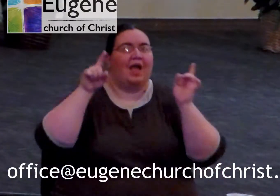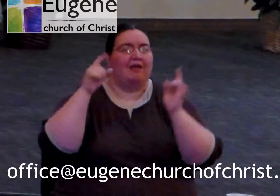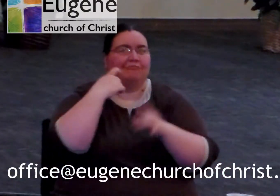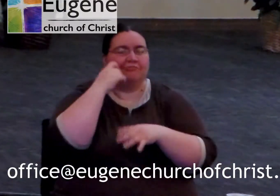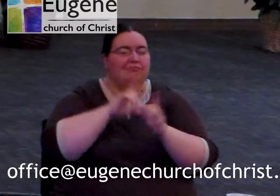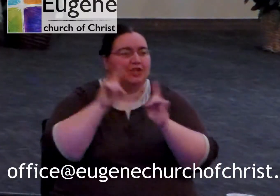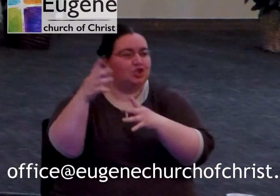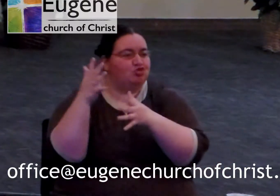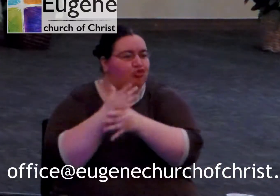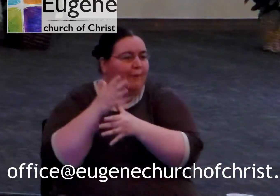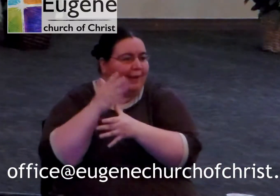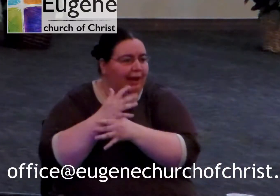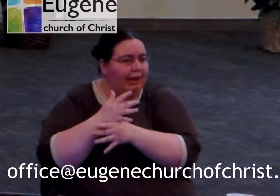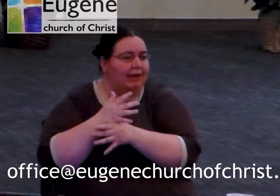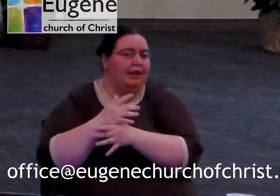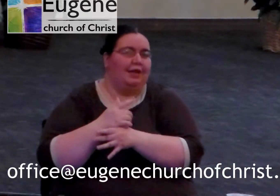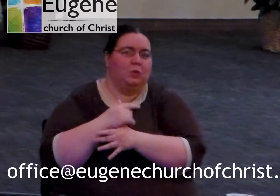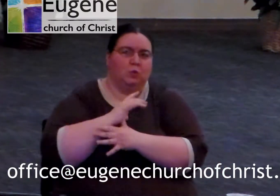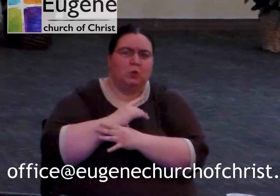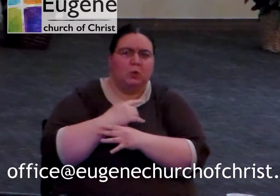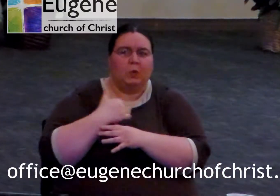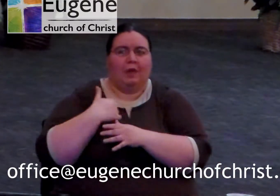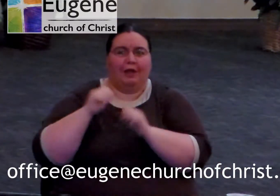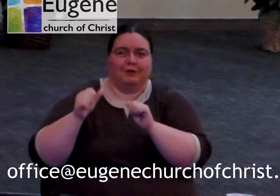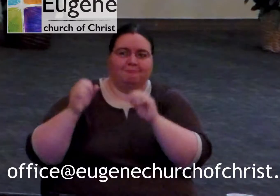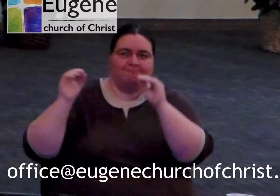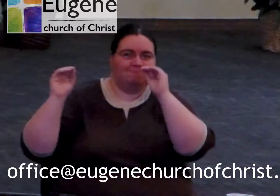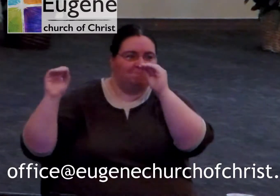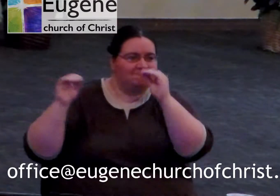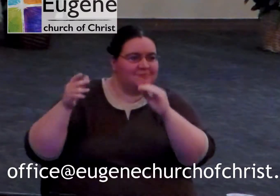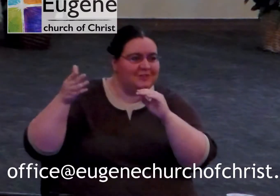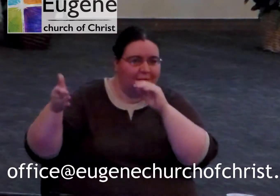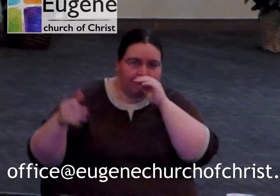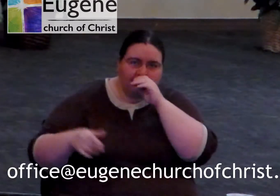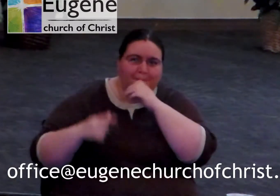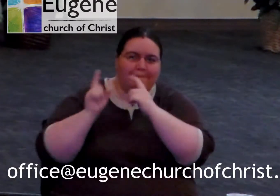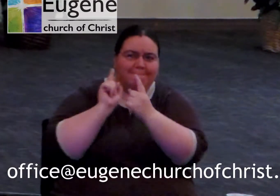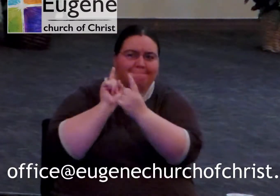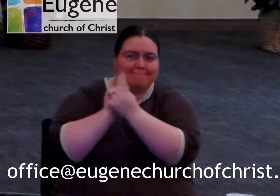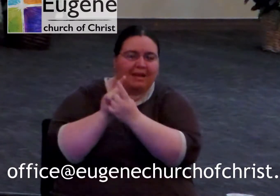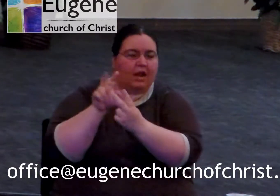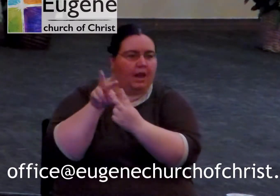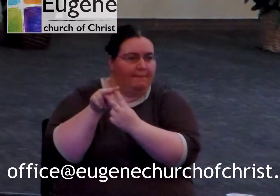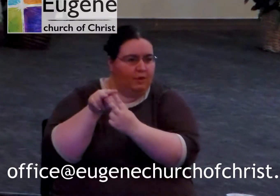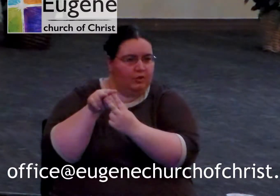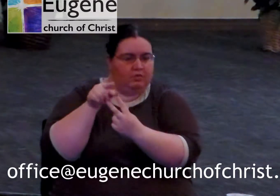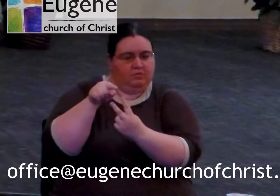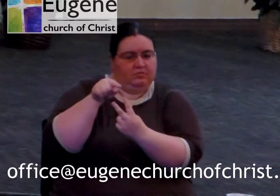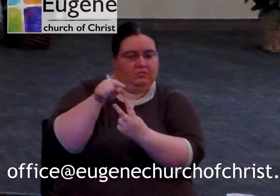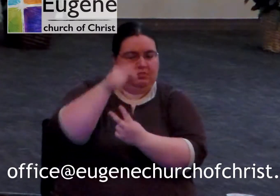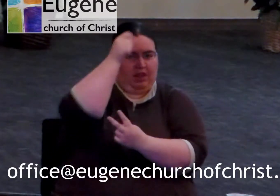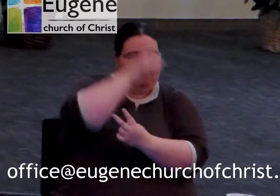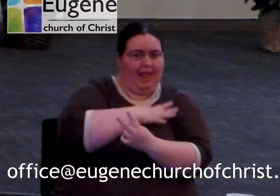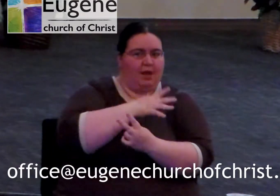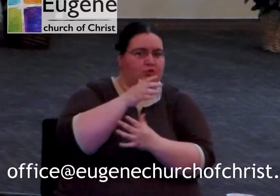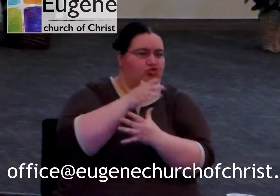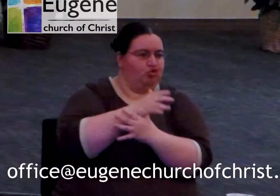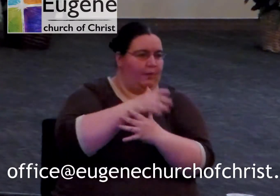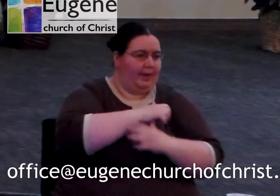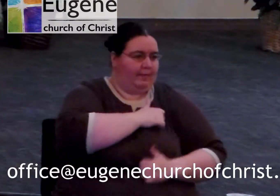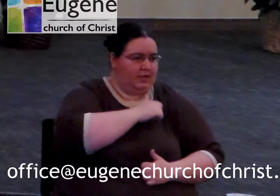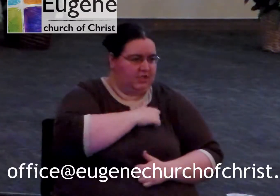He was German military. She was American military. And they had met and started dating and eventually ended up getting